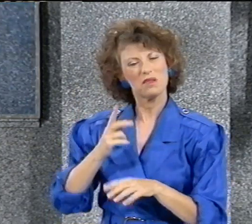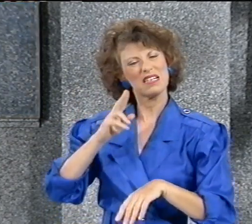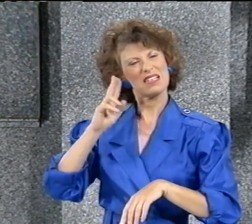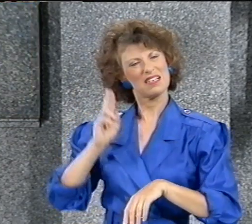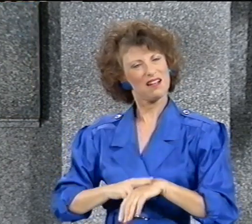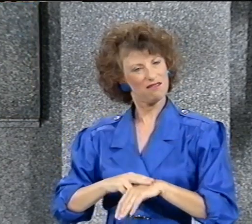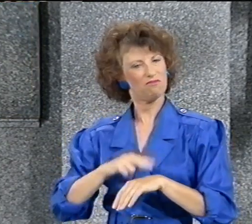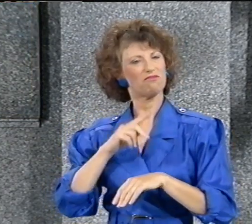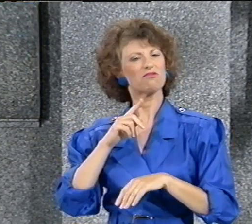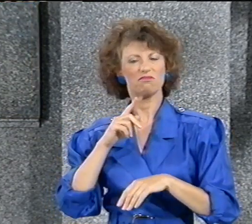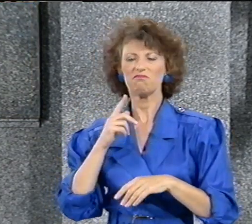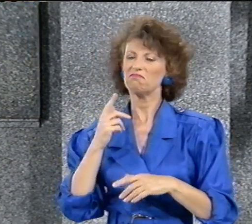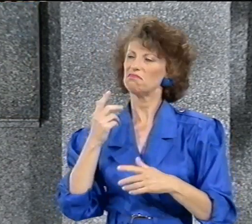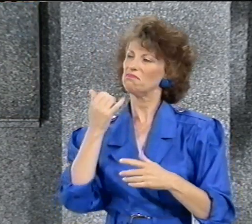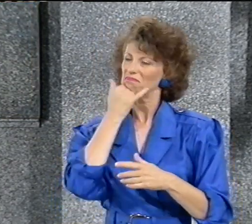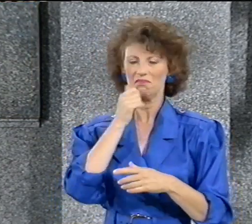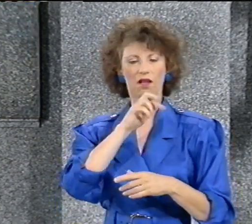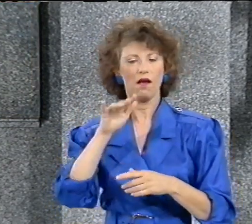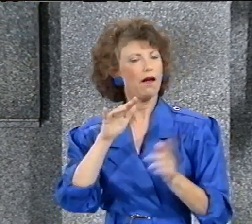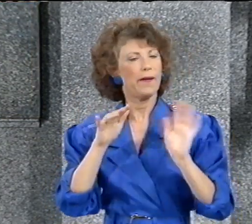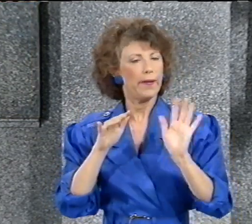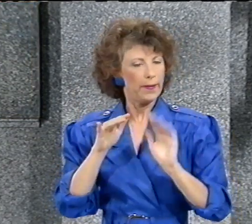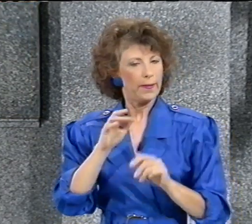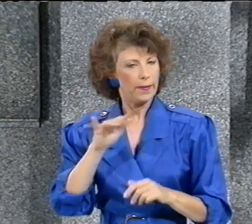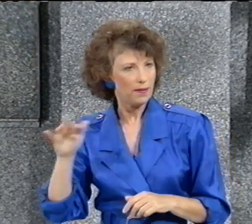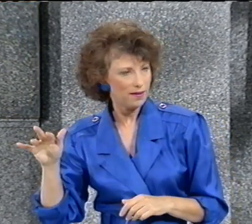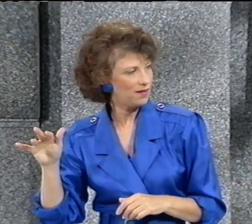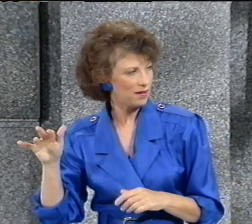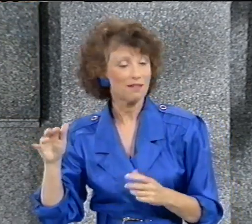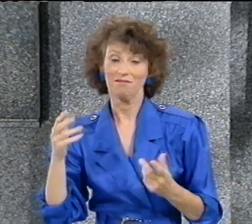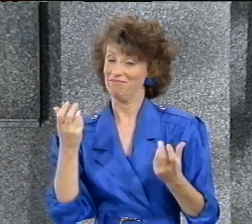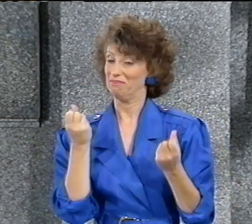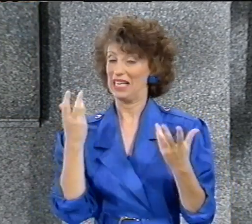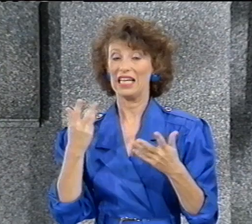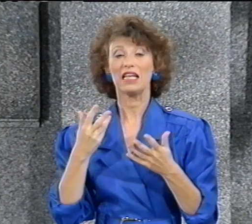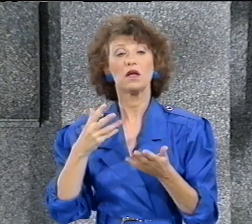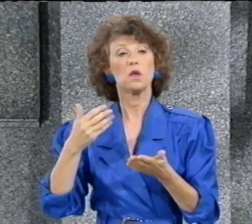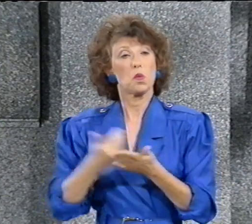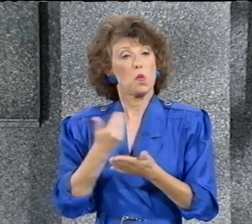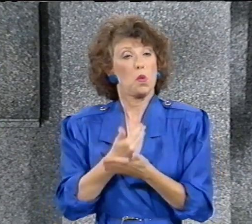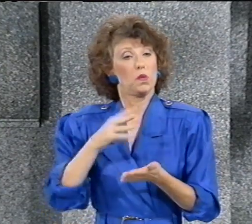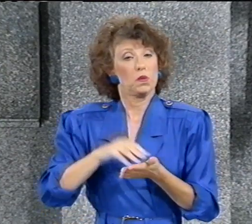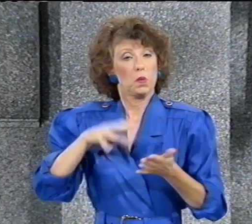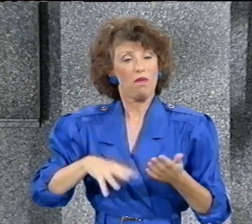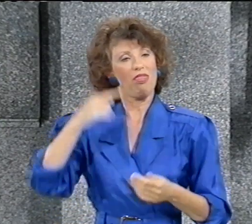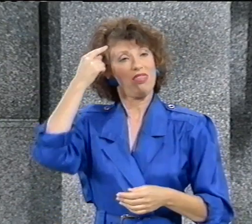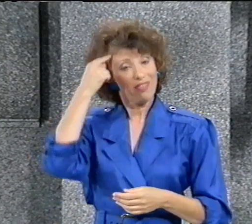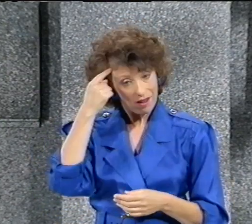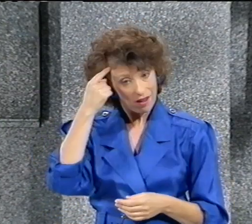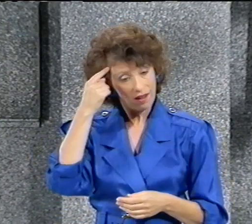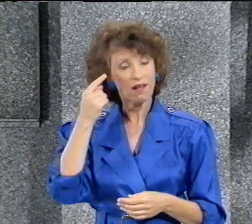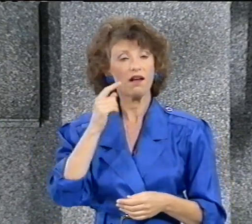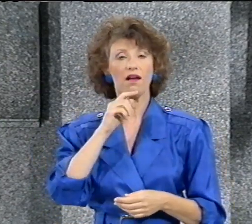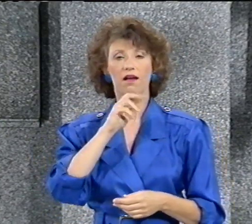It's natural to just indicate that you've made an error. Sometimes beginners apologize